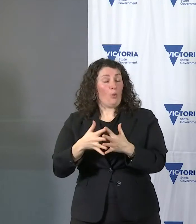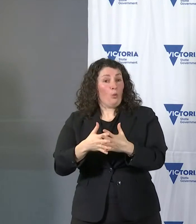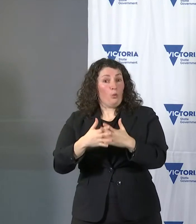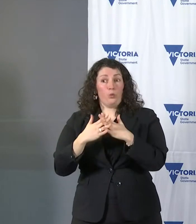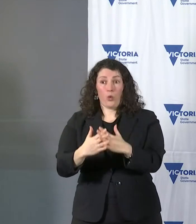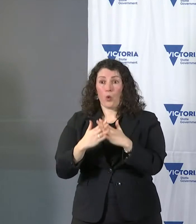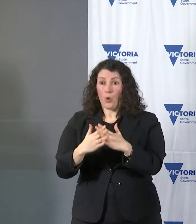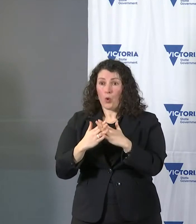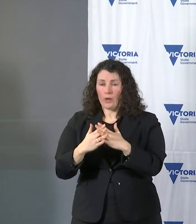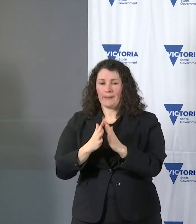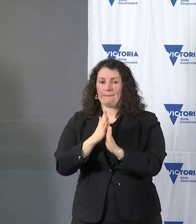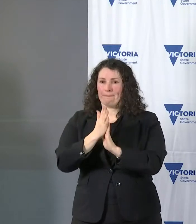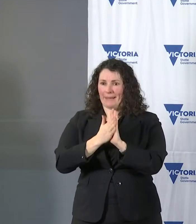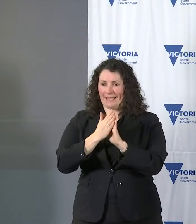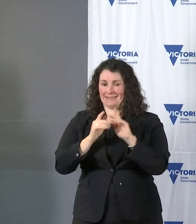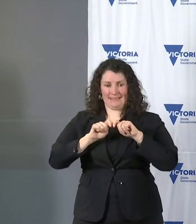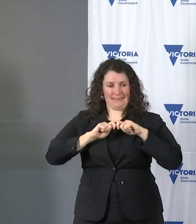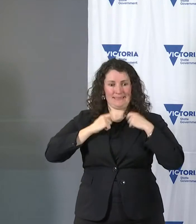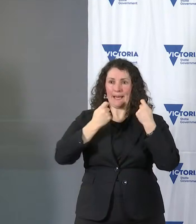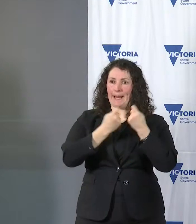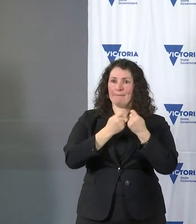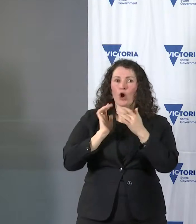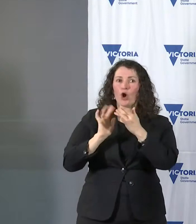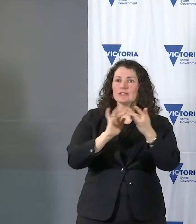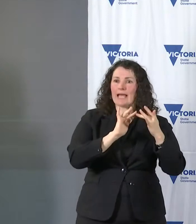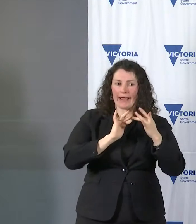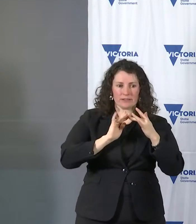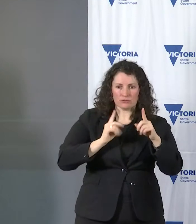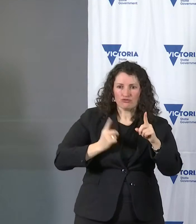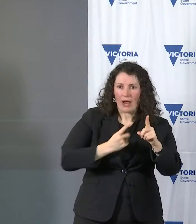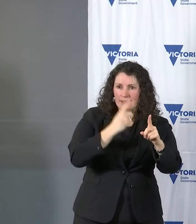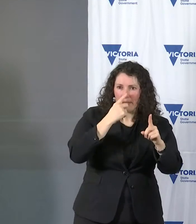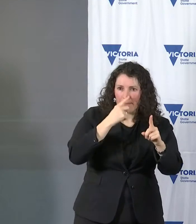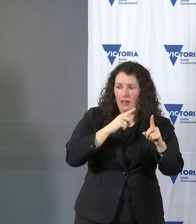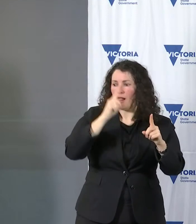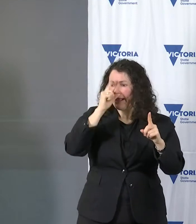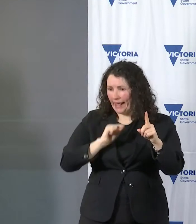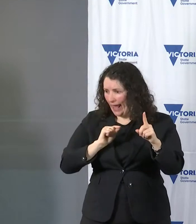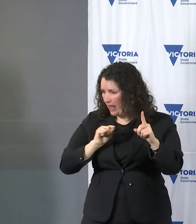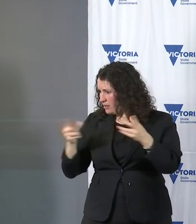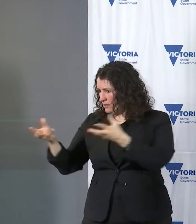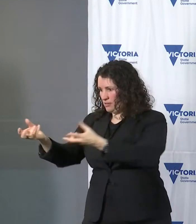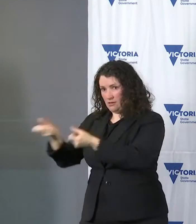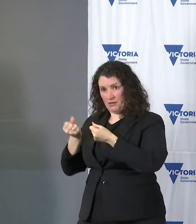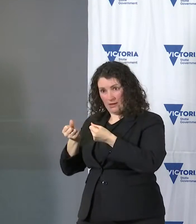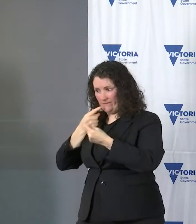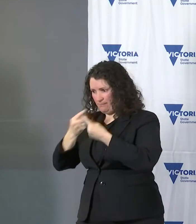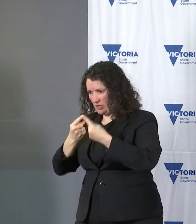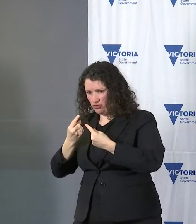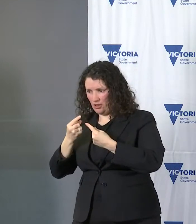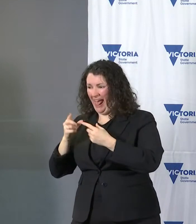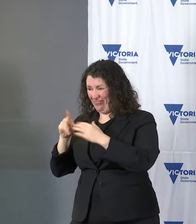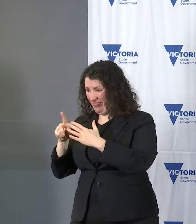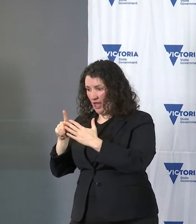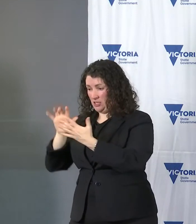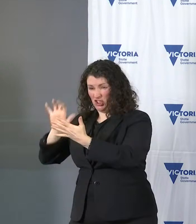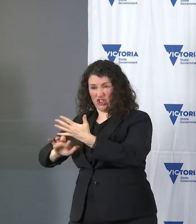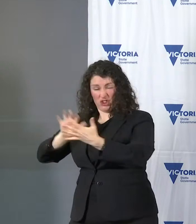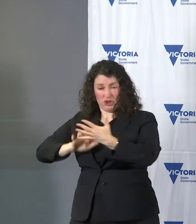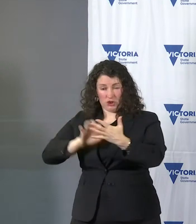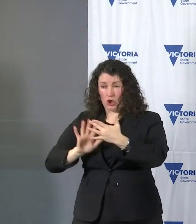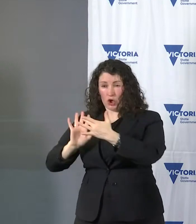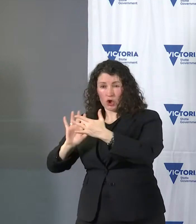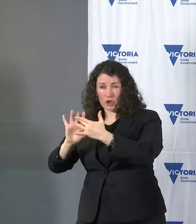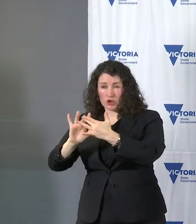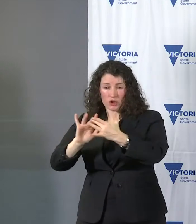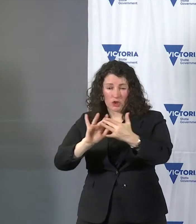to do both the 3 rings: the person who was positive, their close contacts